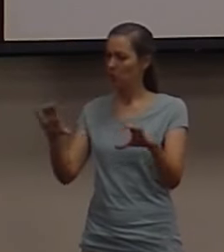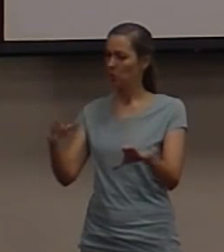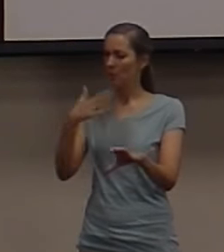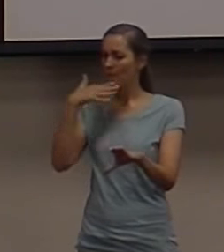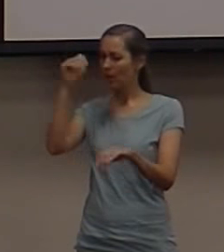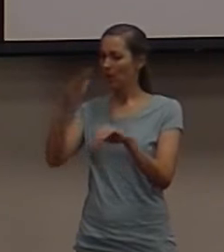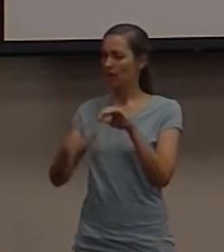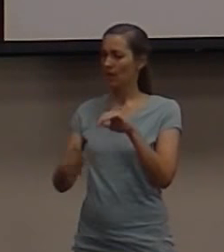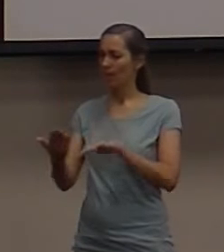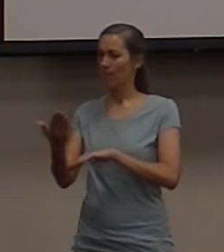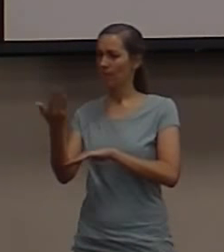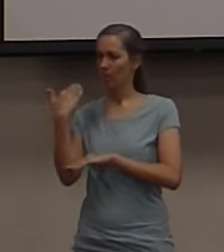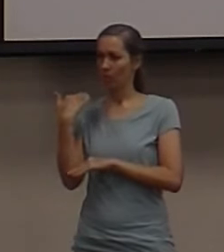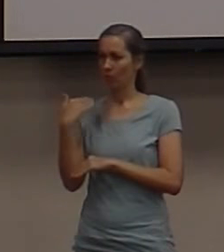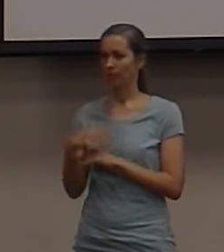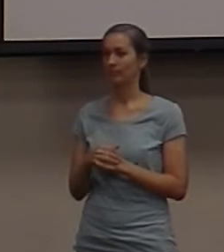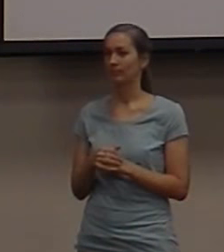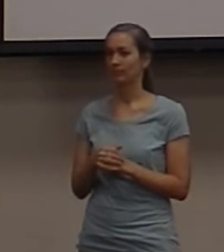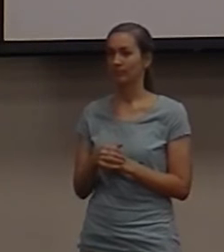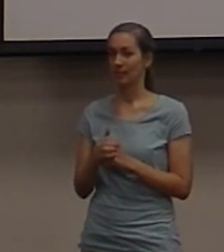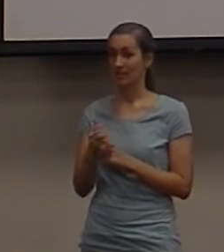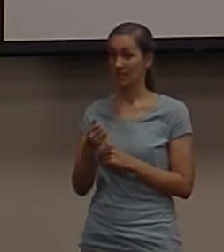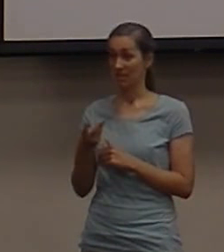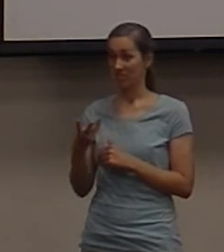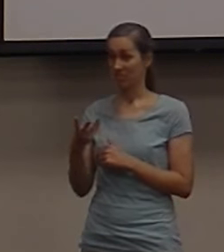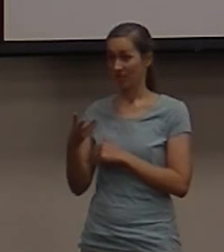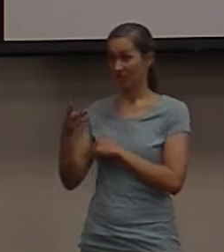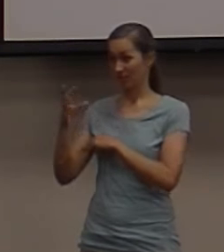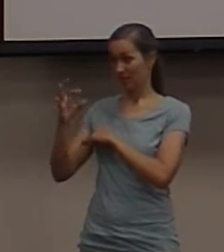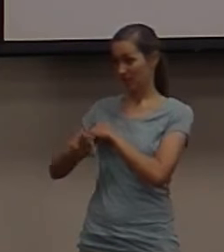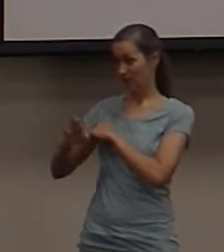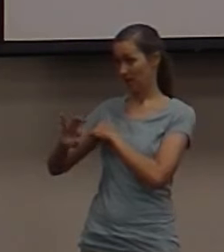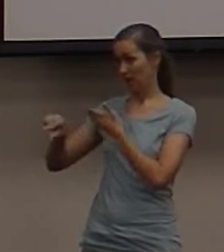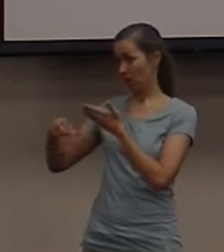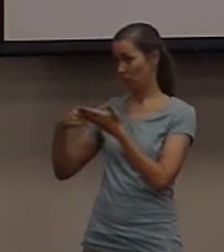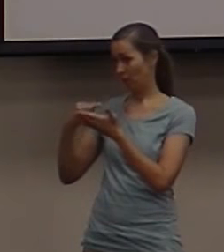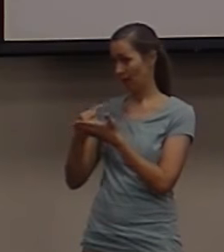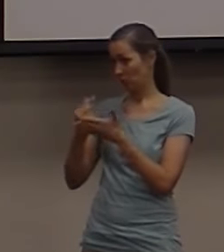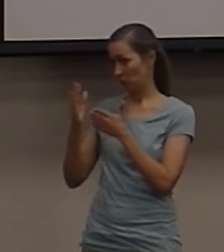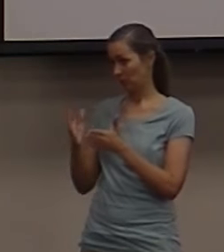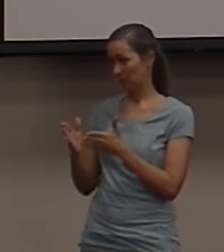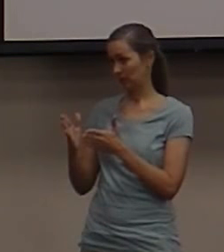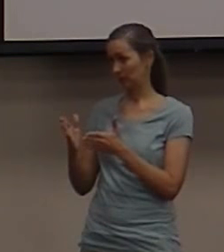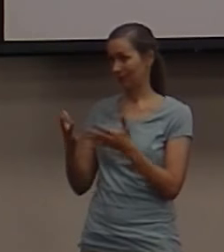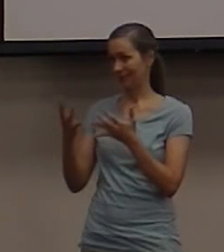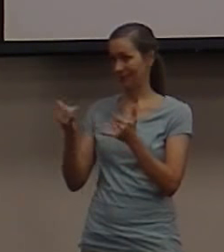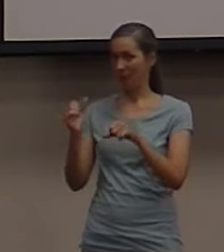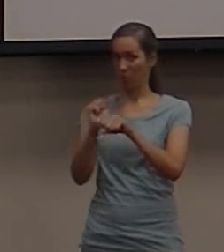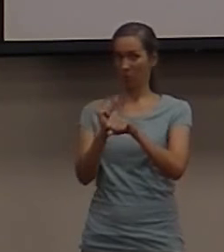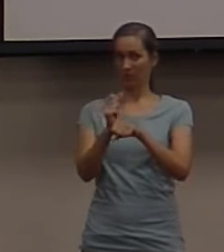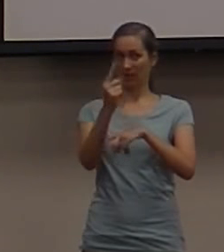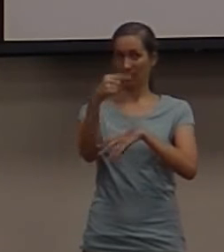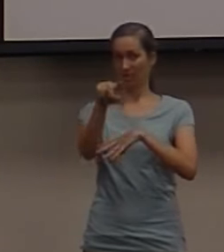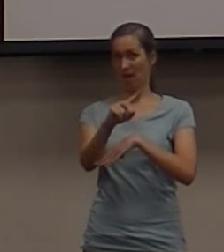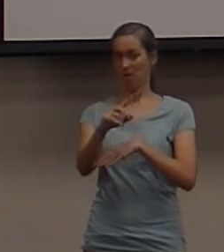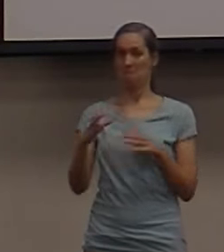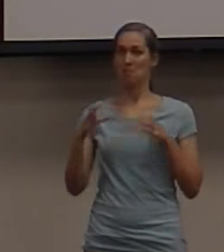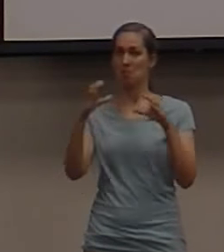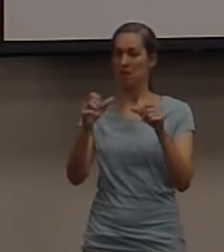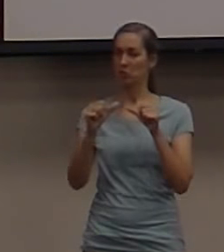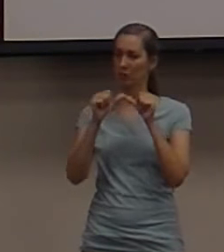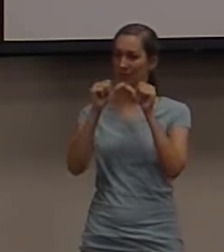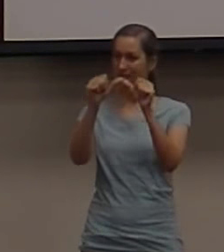A graduate or 2 or 3 from here who are committed to continuing the journey